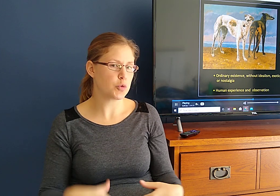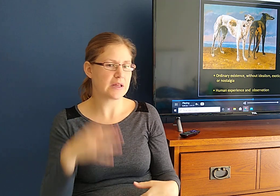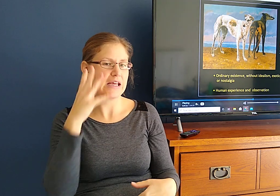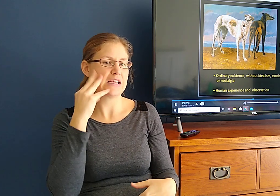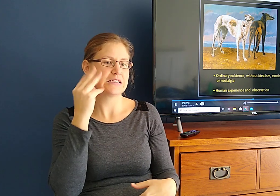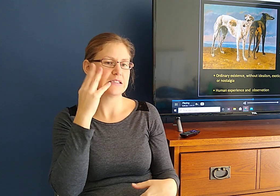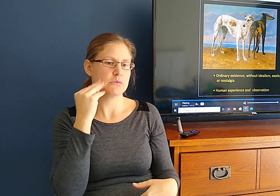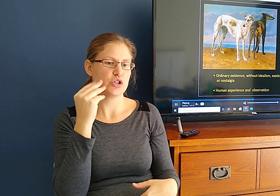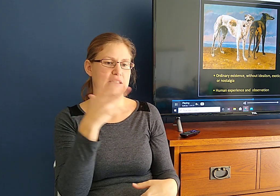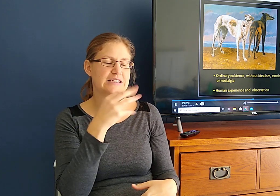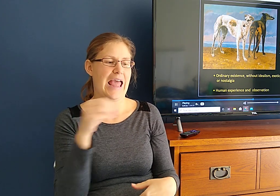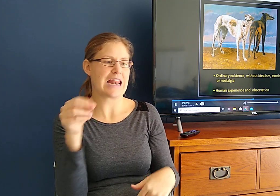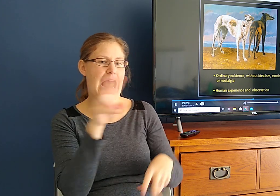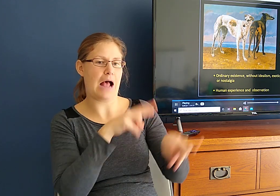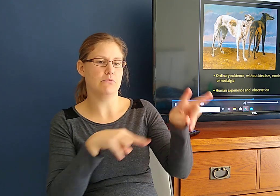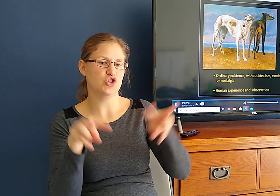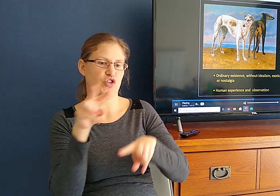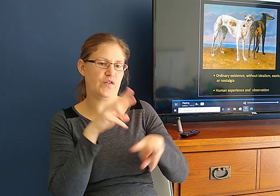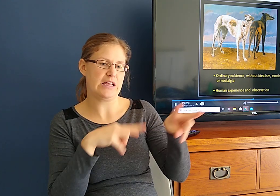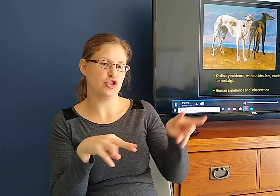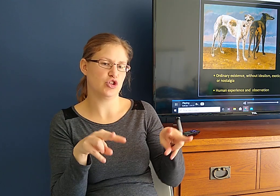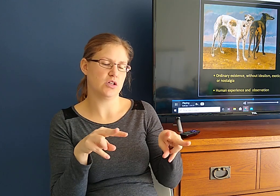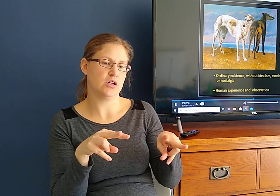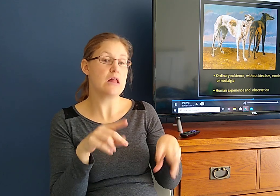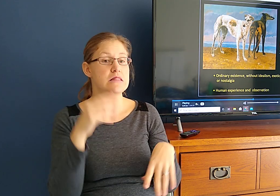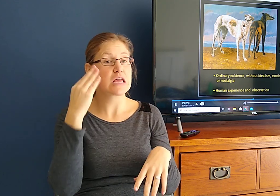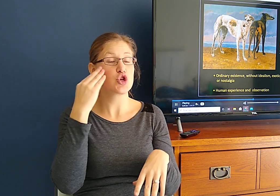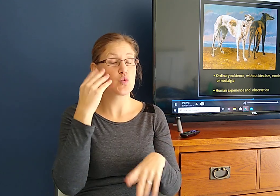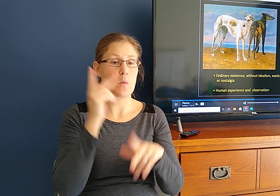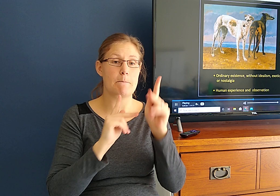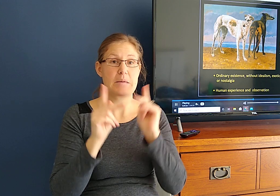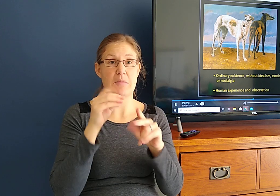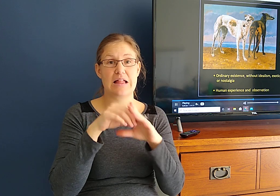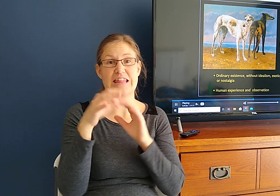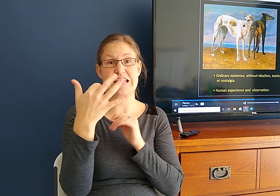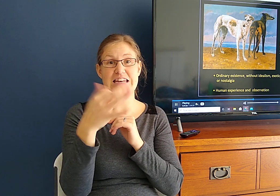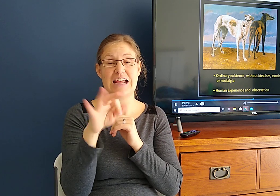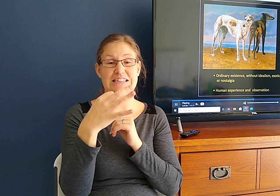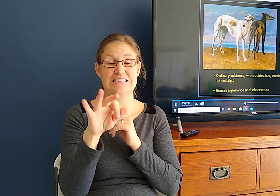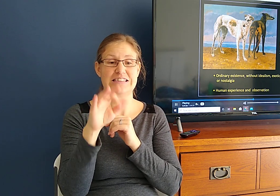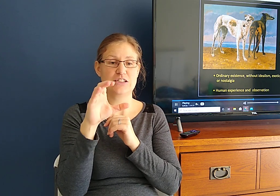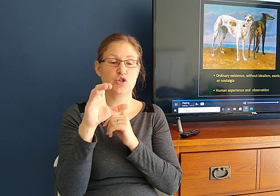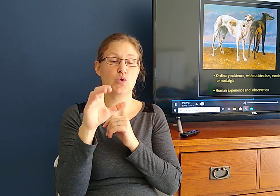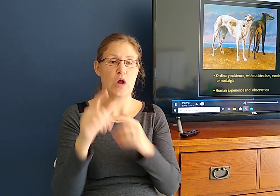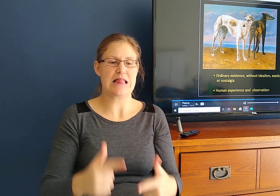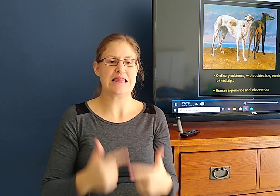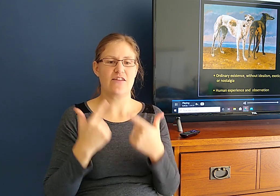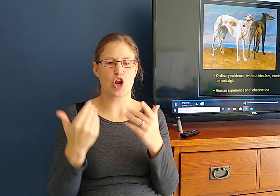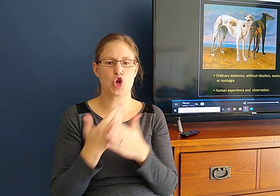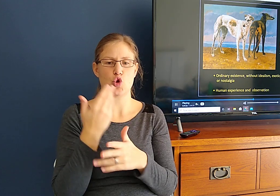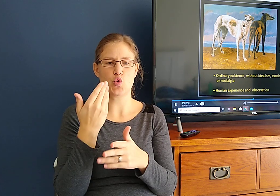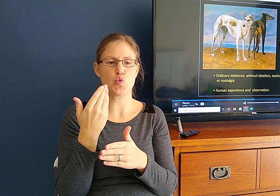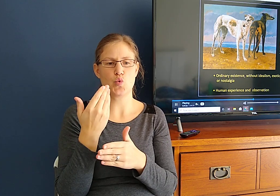and observation. They knew that people in the 19th century were living a new